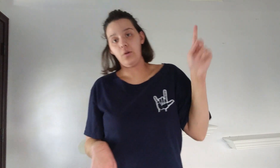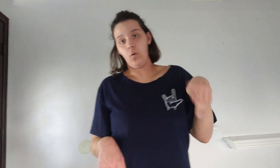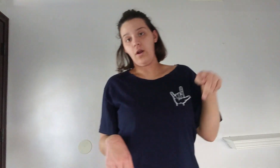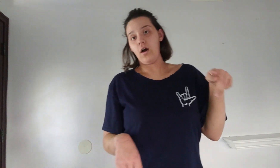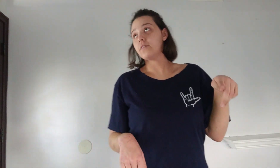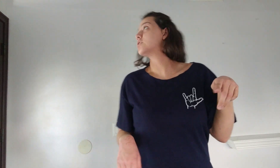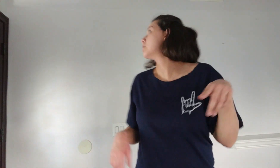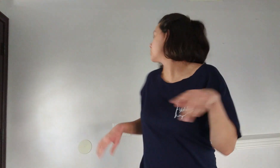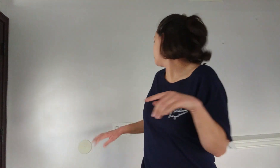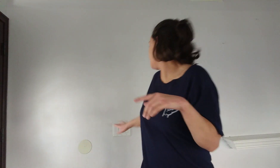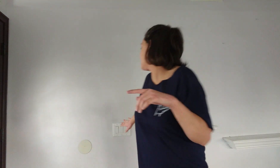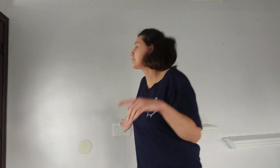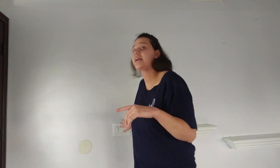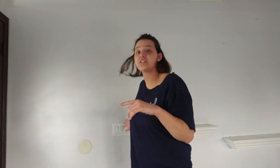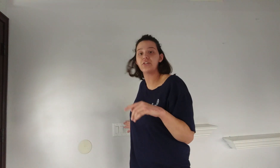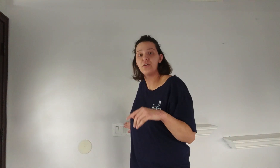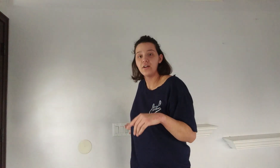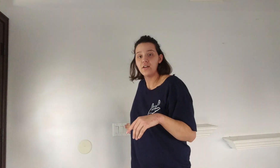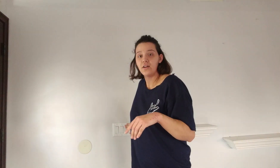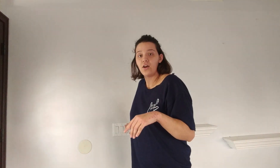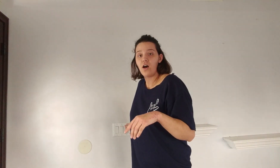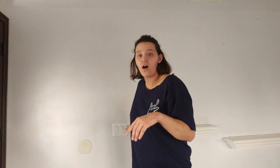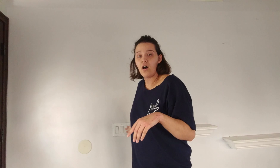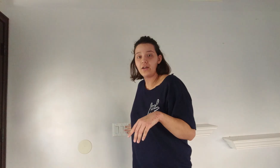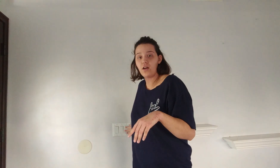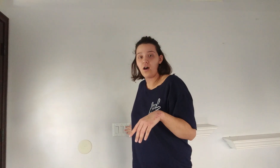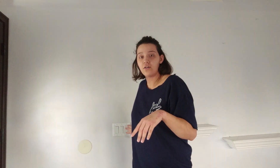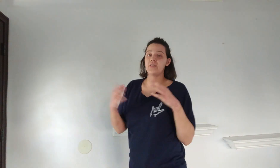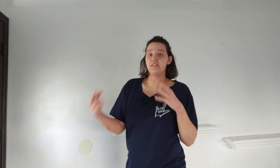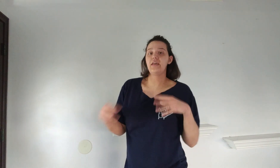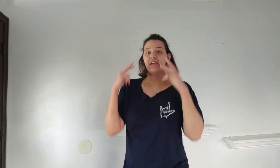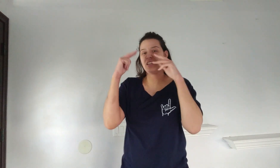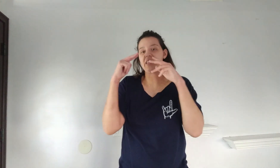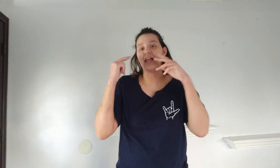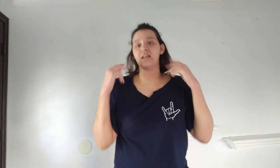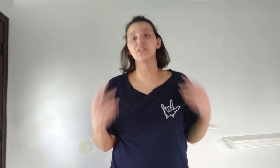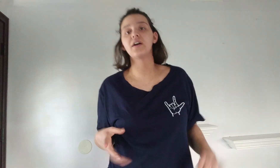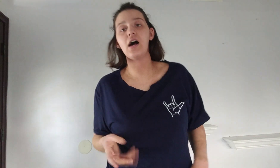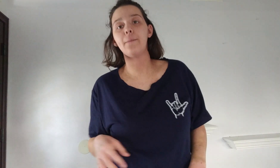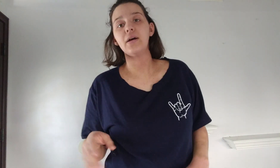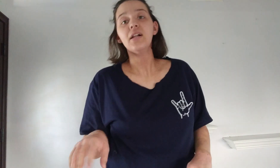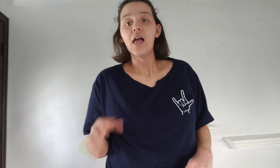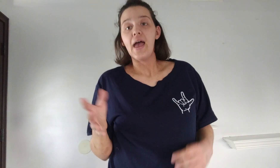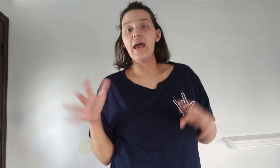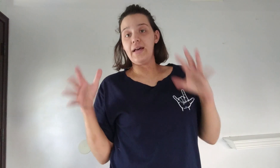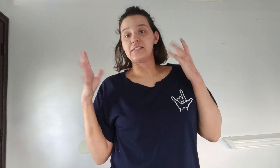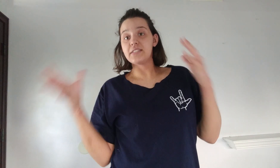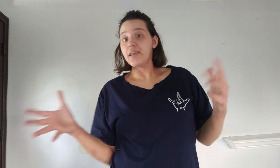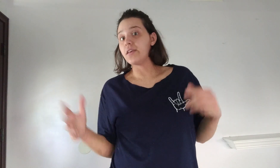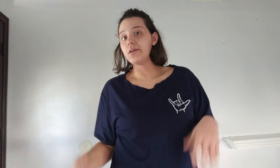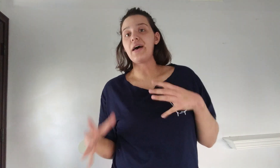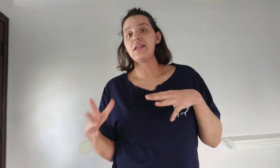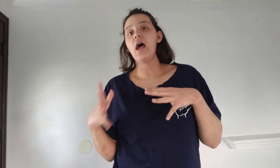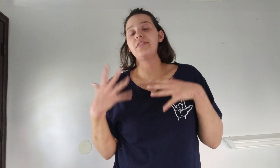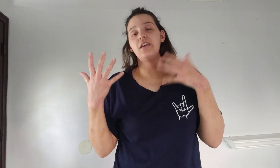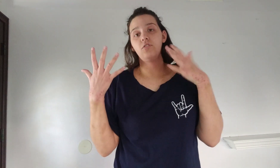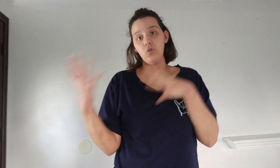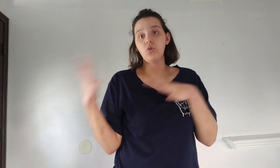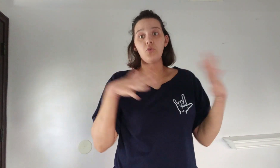one off. So I'll show you with this light too, on off, and then they can like look up and see that they